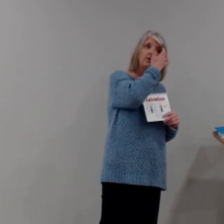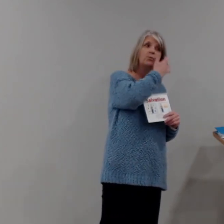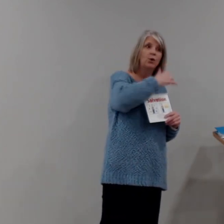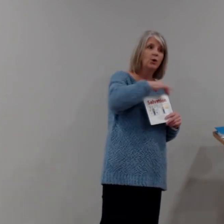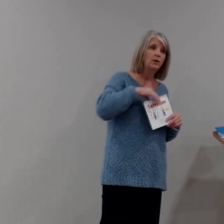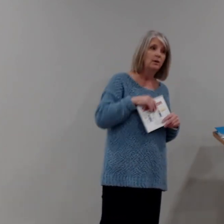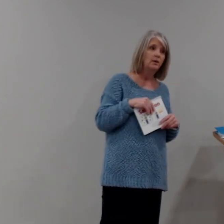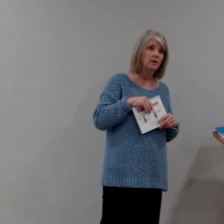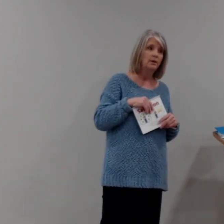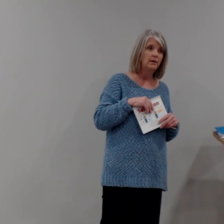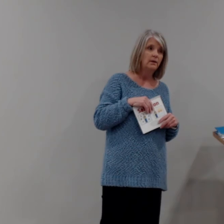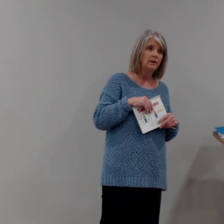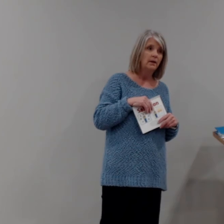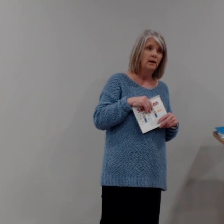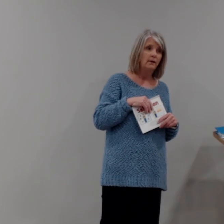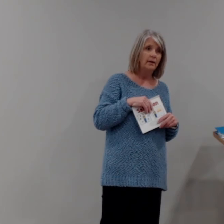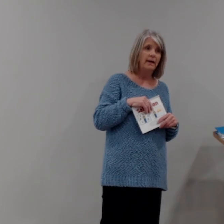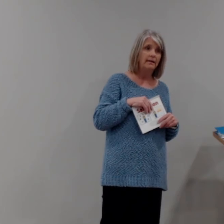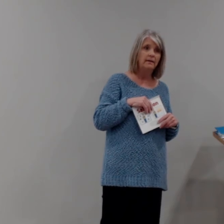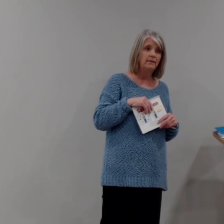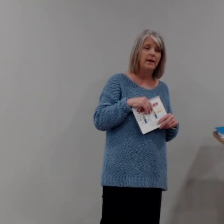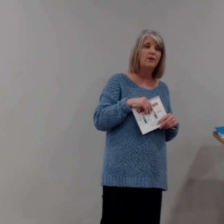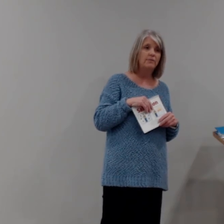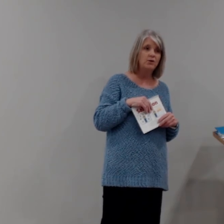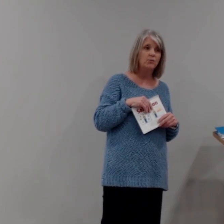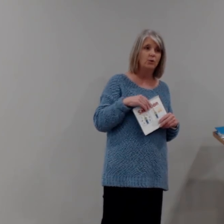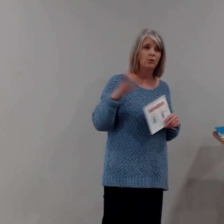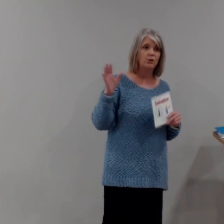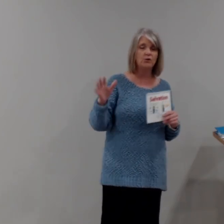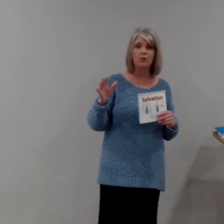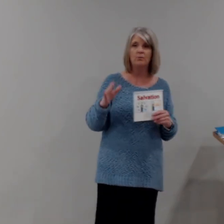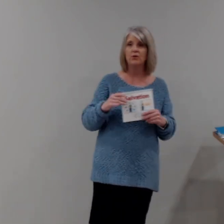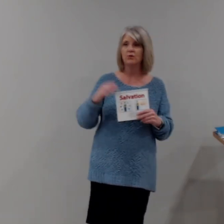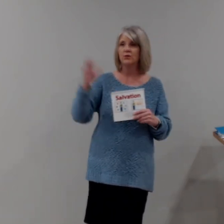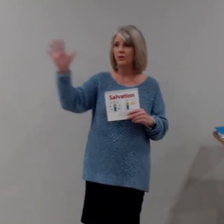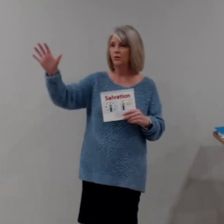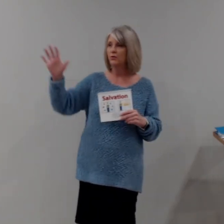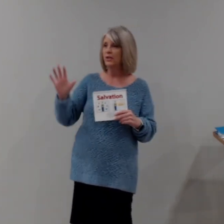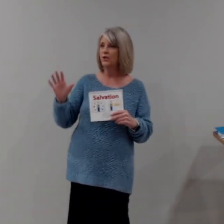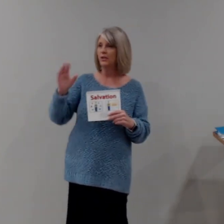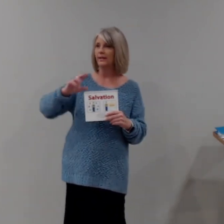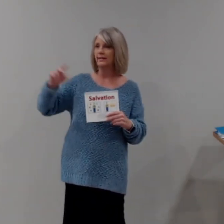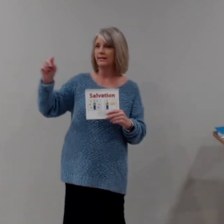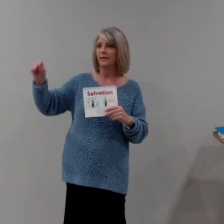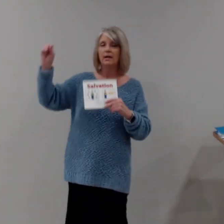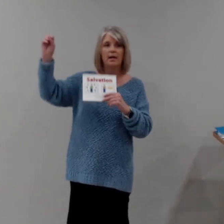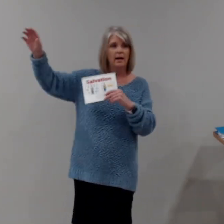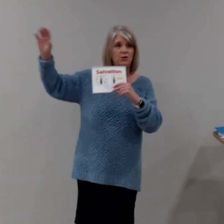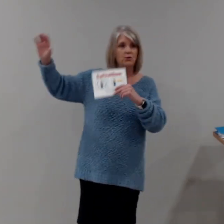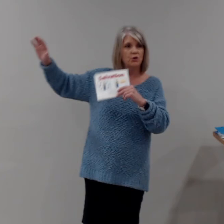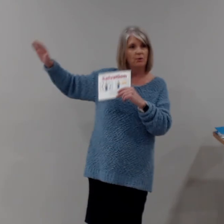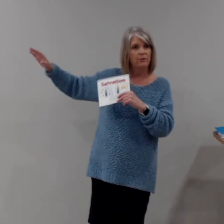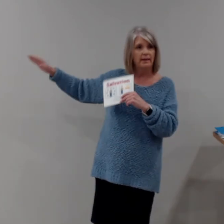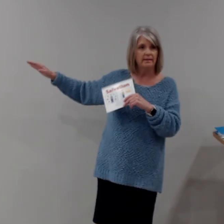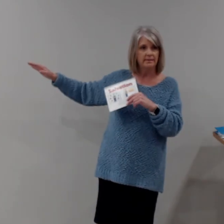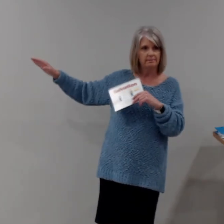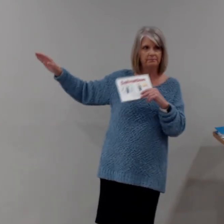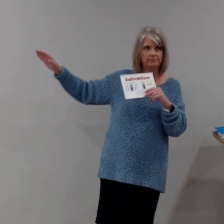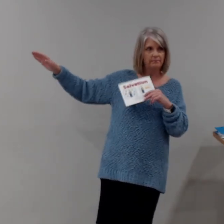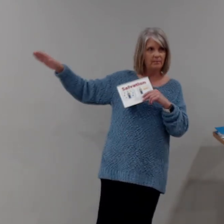visual. Okay? They are visual. When you show pictures and you're teaching a lesson and you show things, I